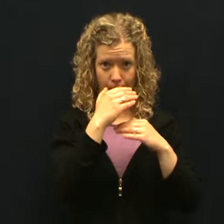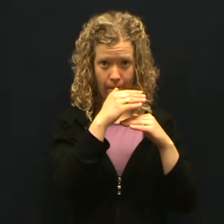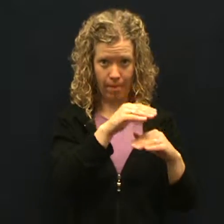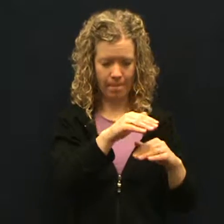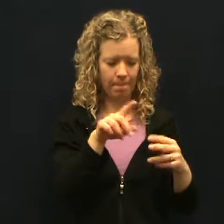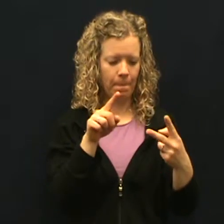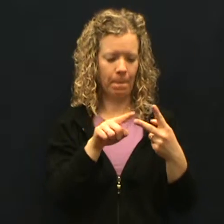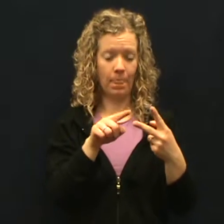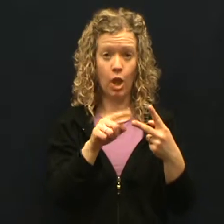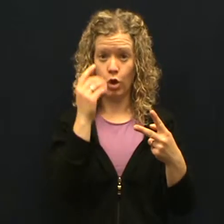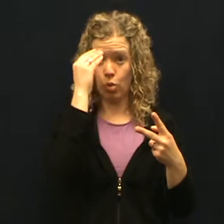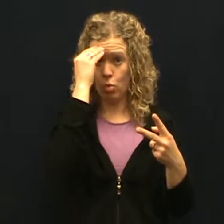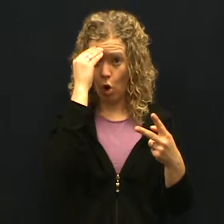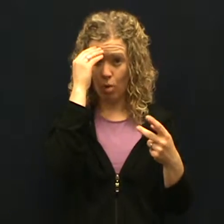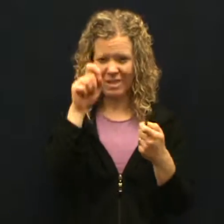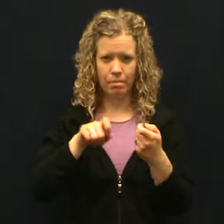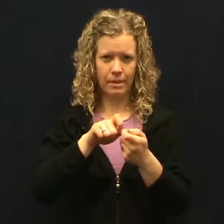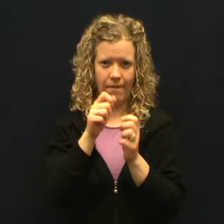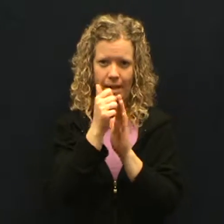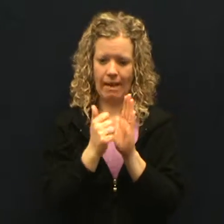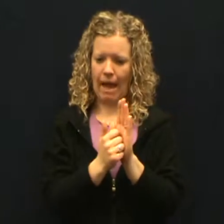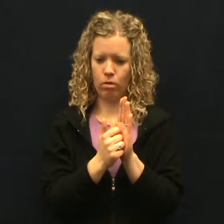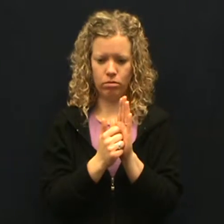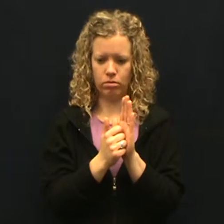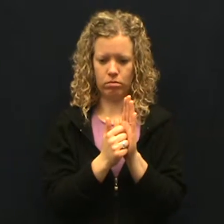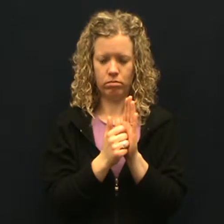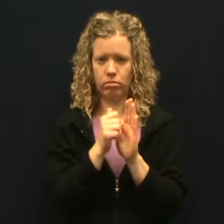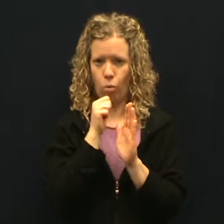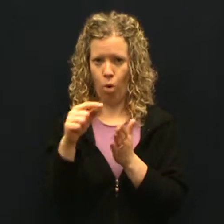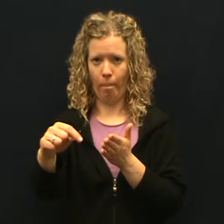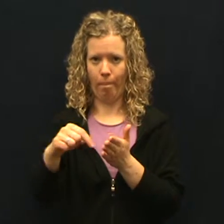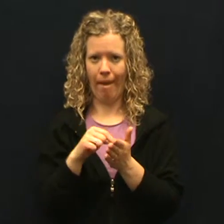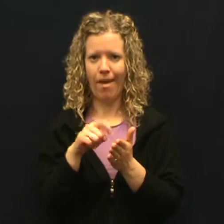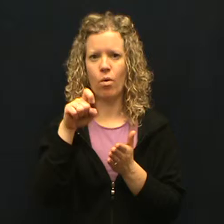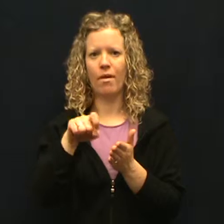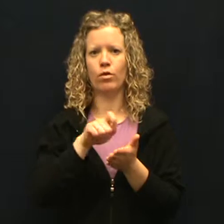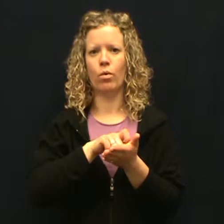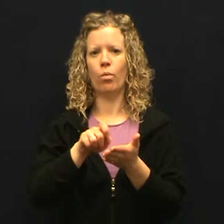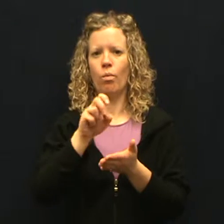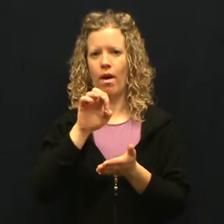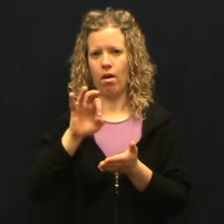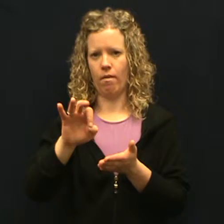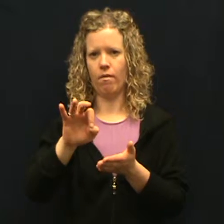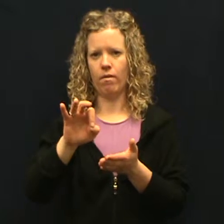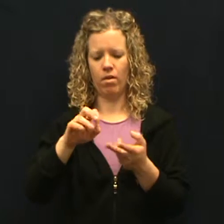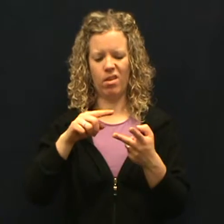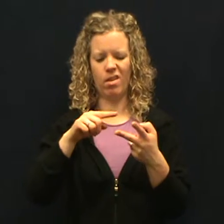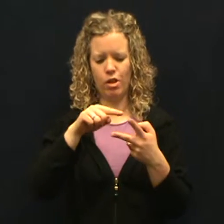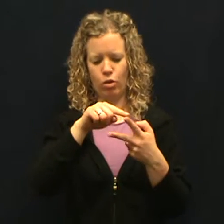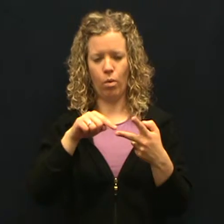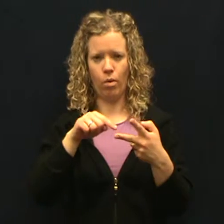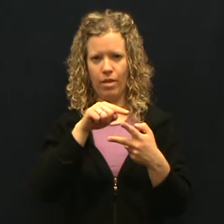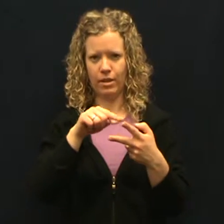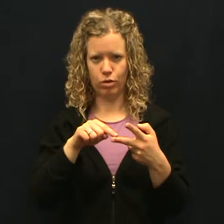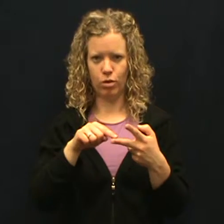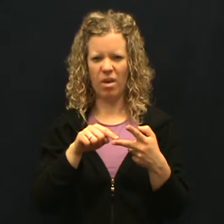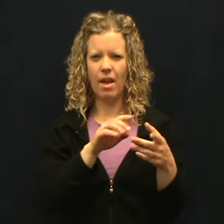specific debts are not going to be collectible, you have to write those off. And so those are the two steps in the allowance method.